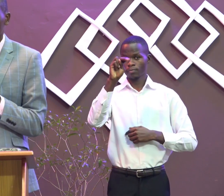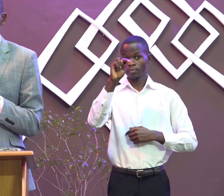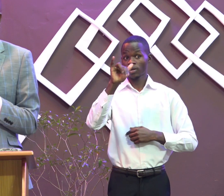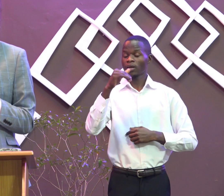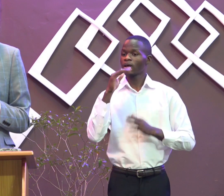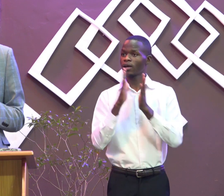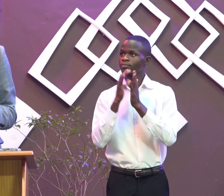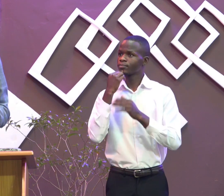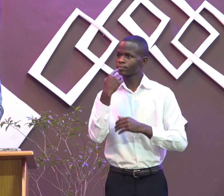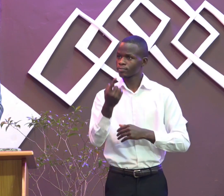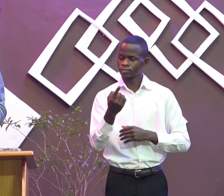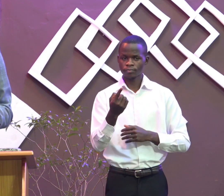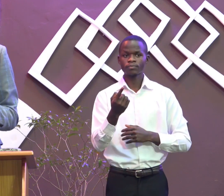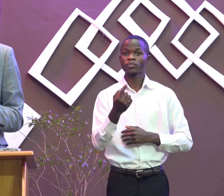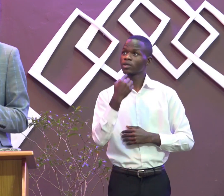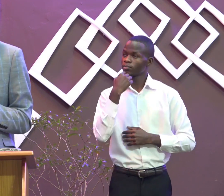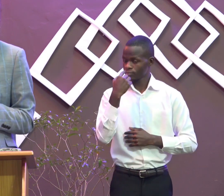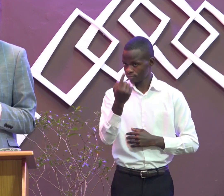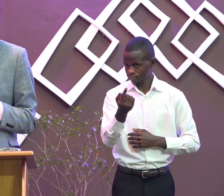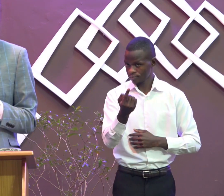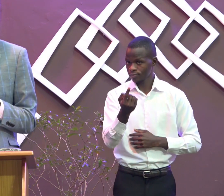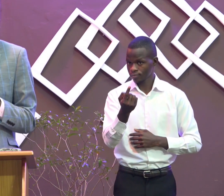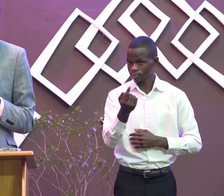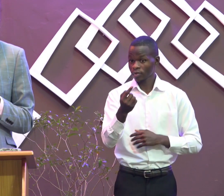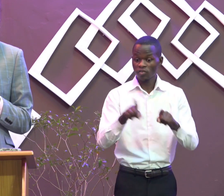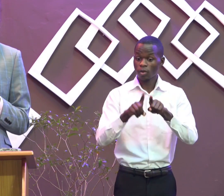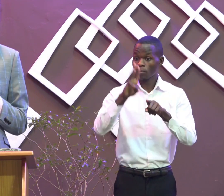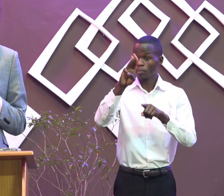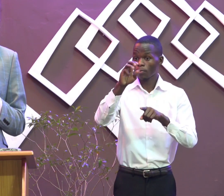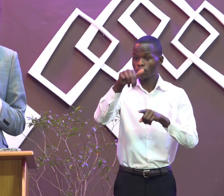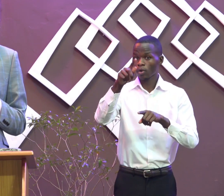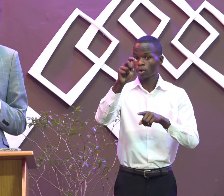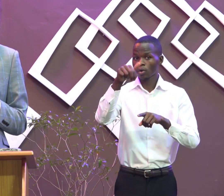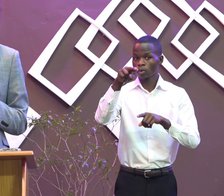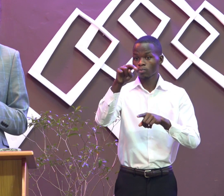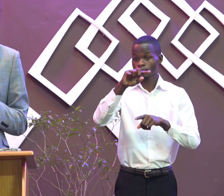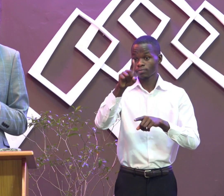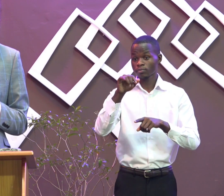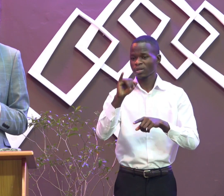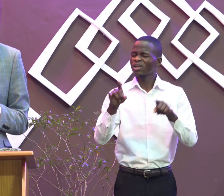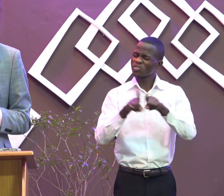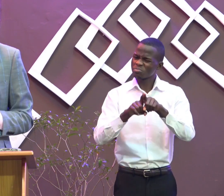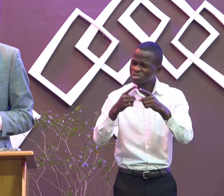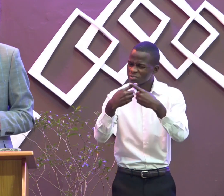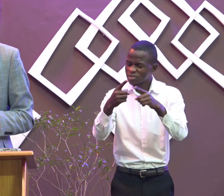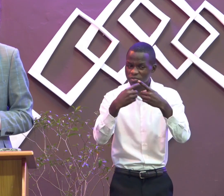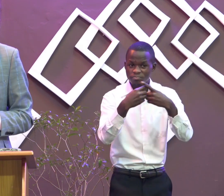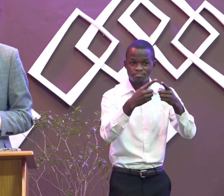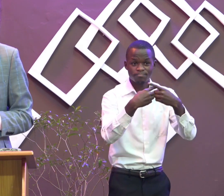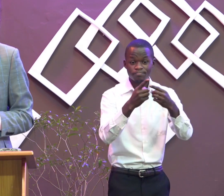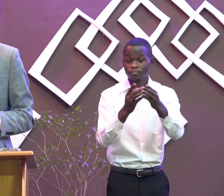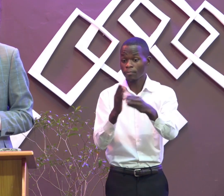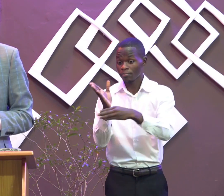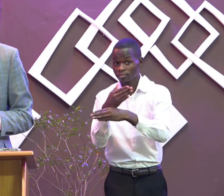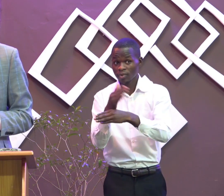and told him. Mutunzi yamugamba. Mr. Mutunzi was also told. Tumanyi waliyo n'abaweereza usange abalabaga